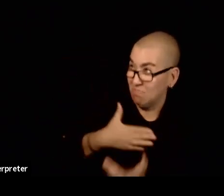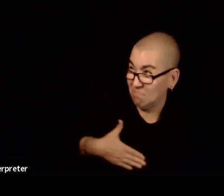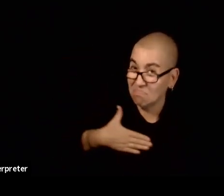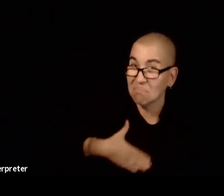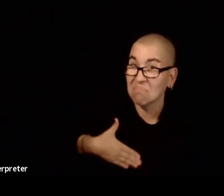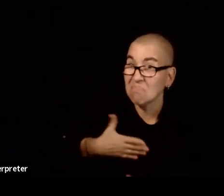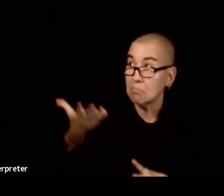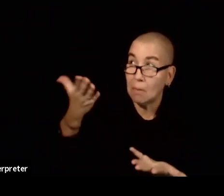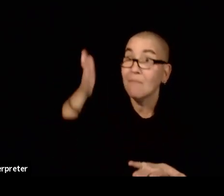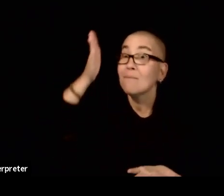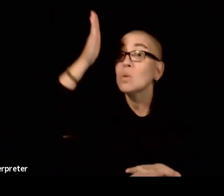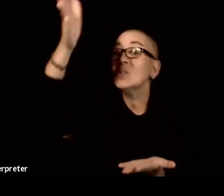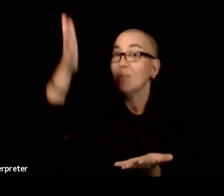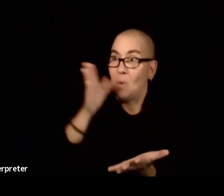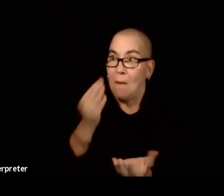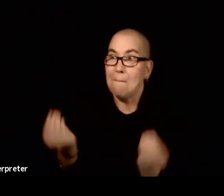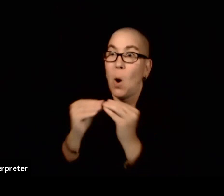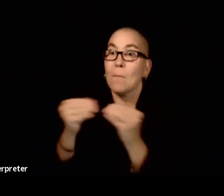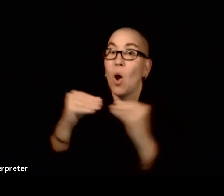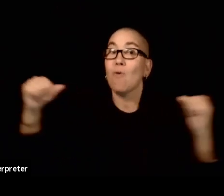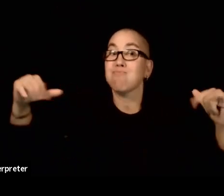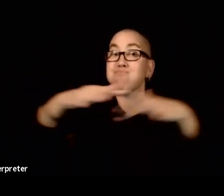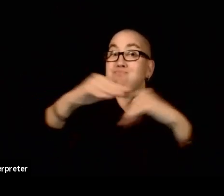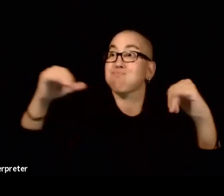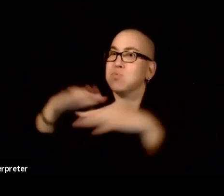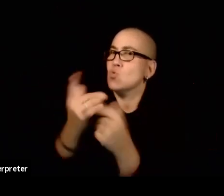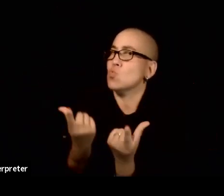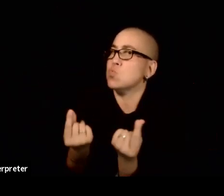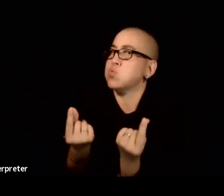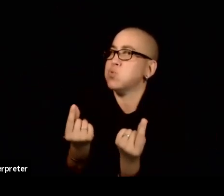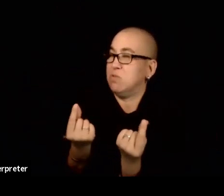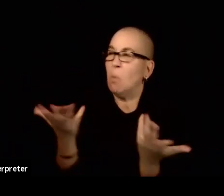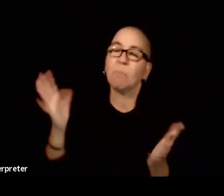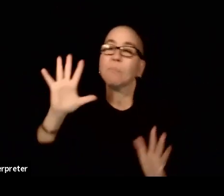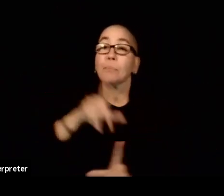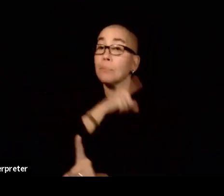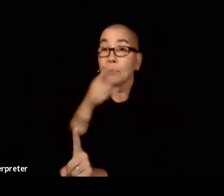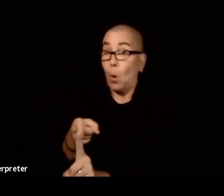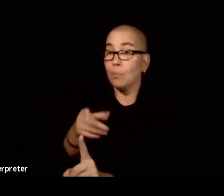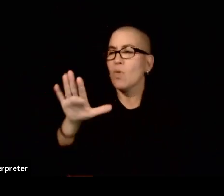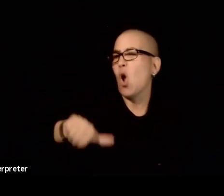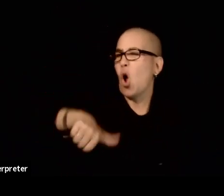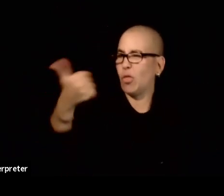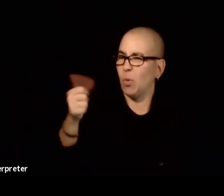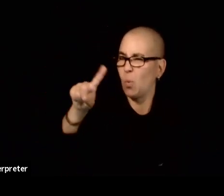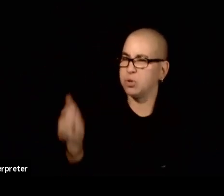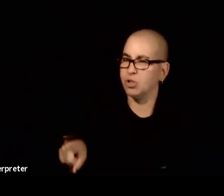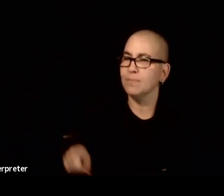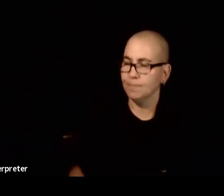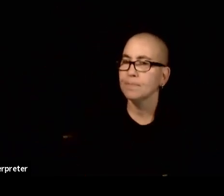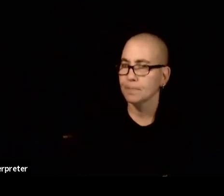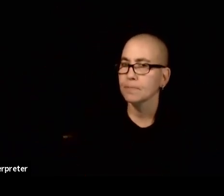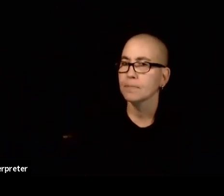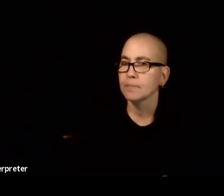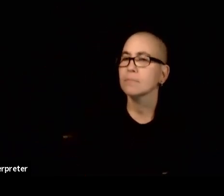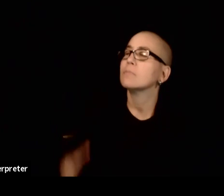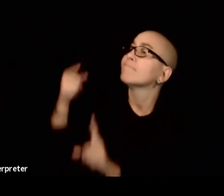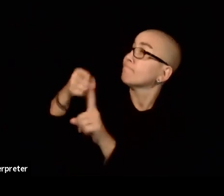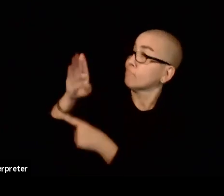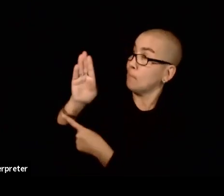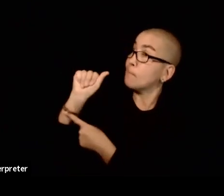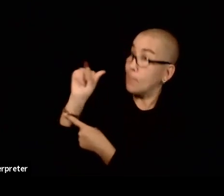a related note, the situation with bars, and what's happening in Minneapolis on Saturday in terms of bar